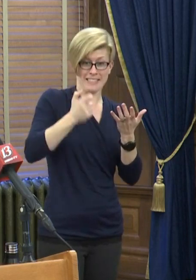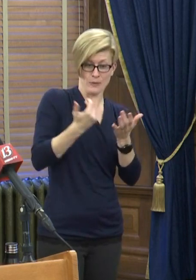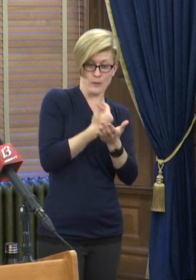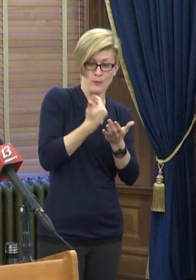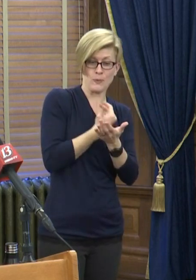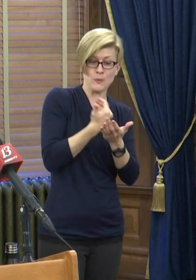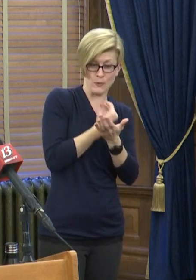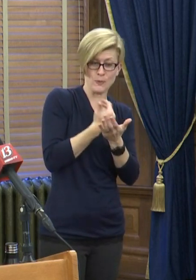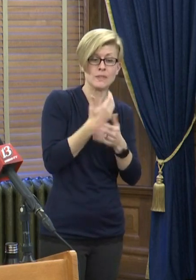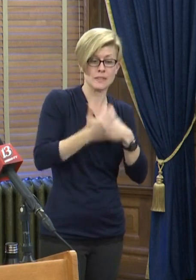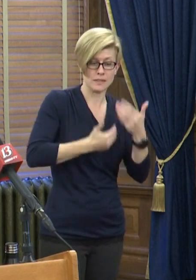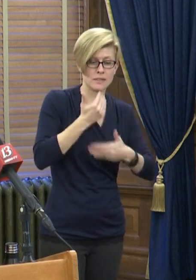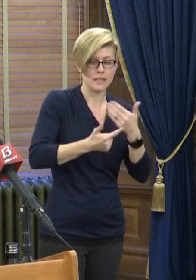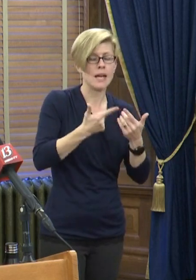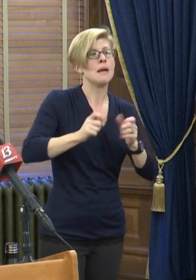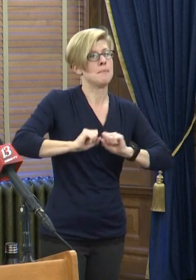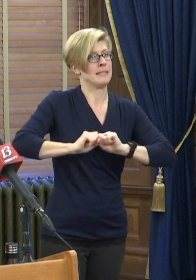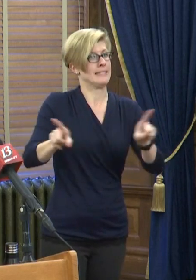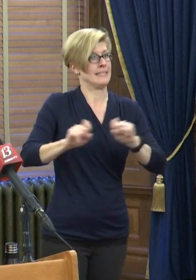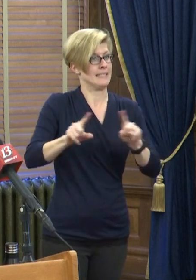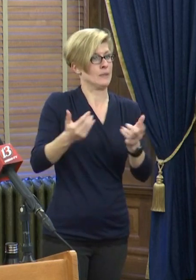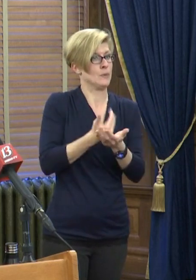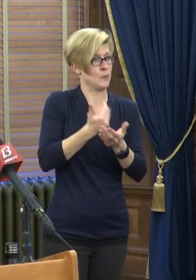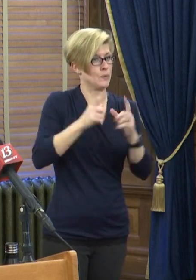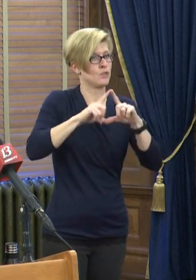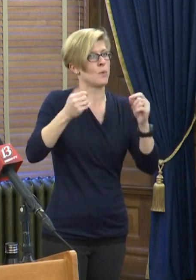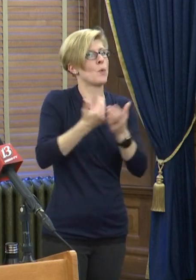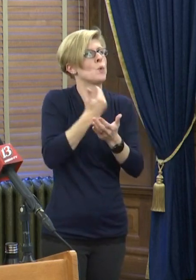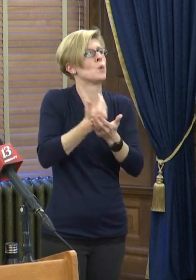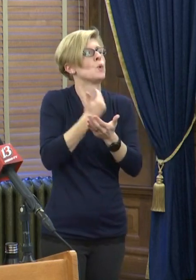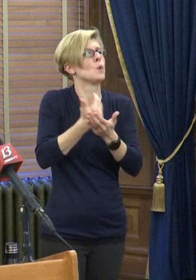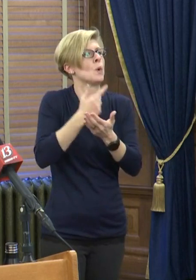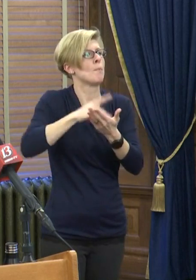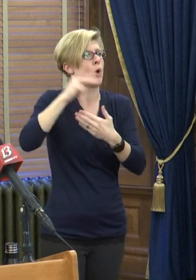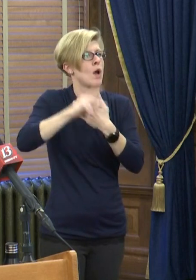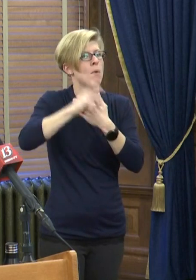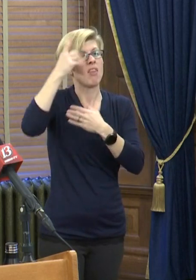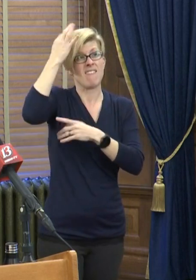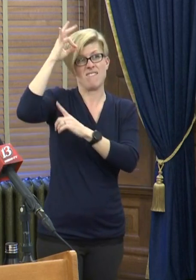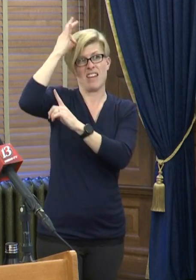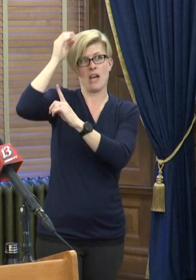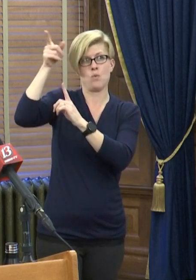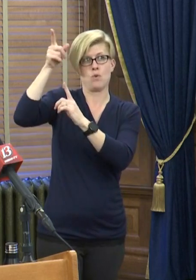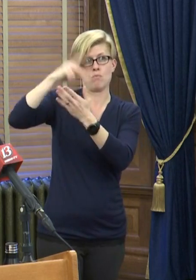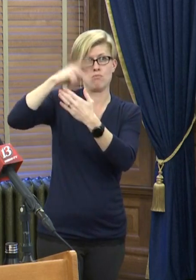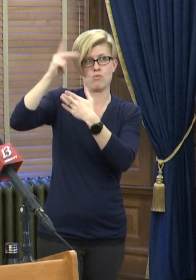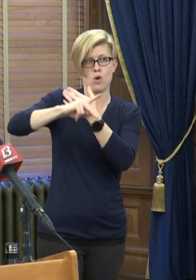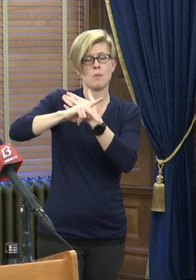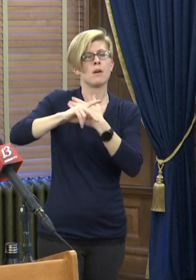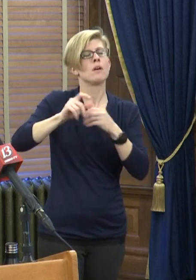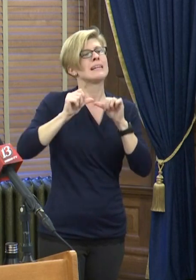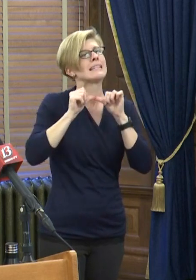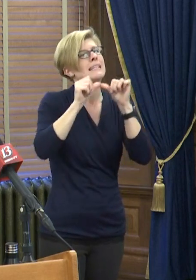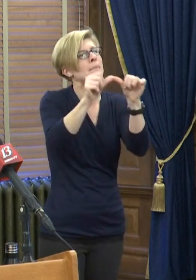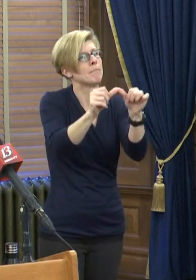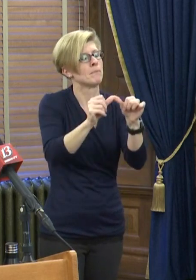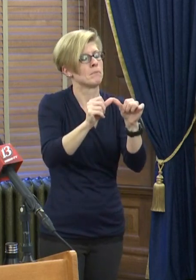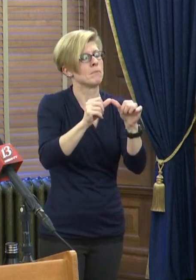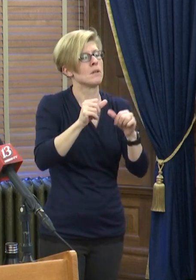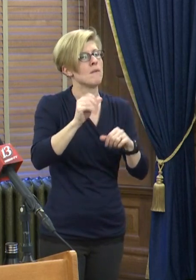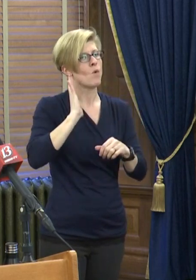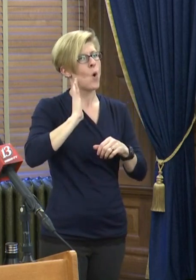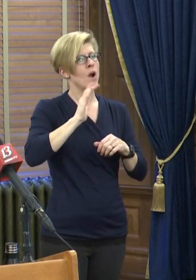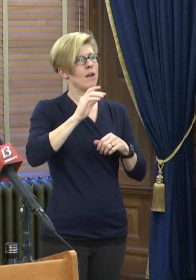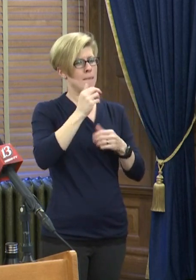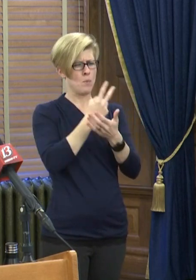from the Pandemic Emergency Unemployment Compensation Program. That's the federal program that extends benefits, the number of weeks of